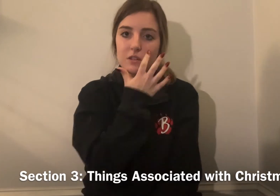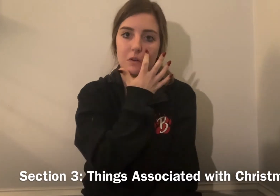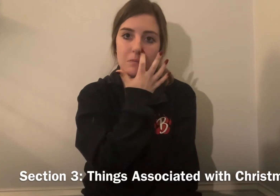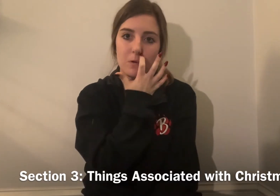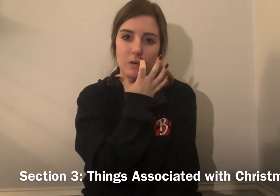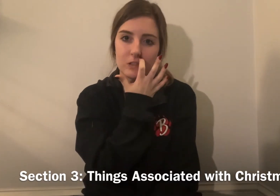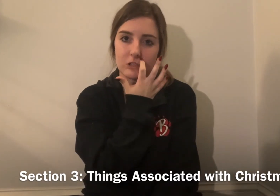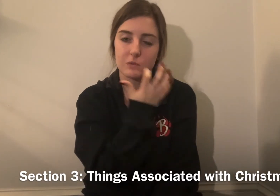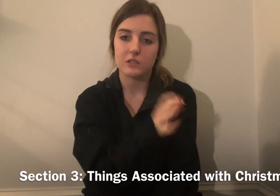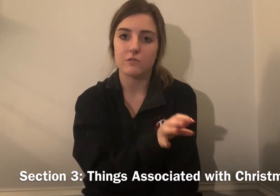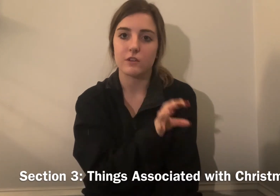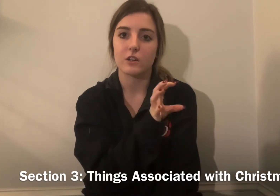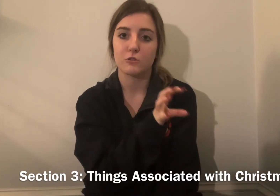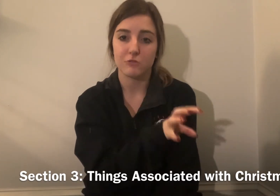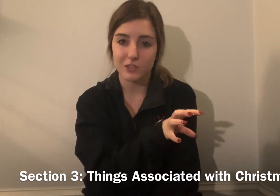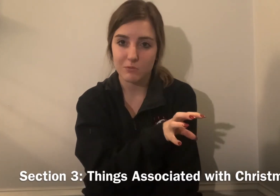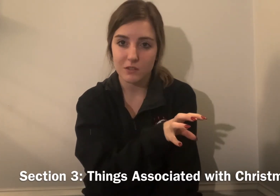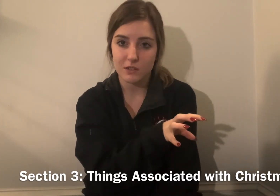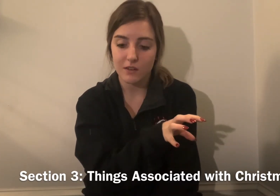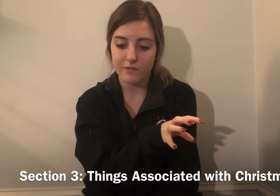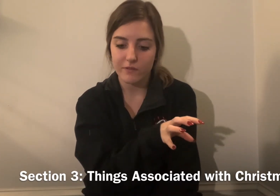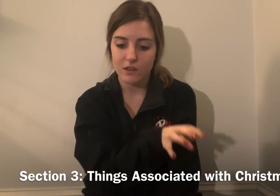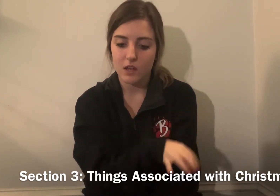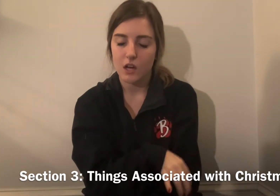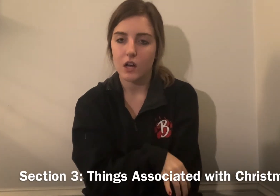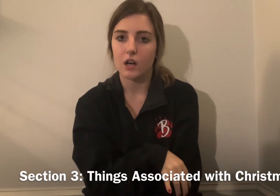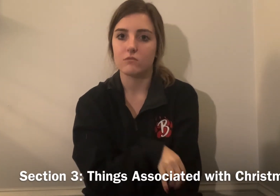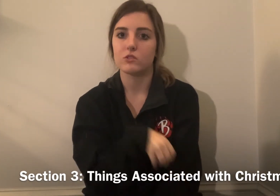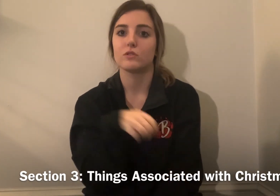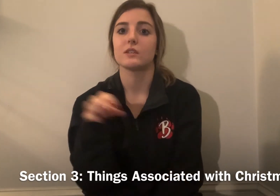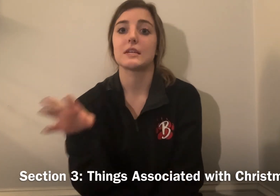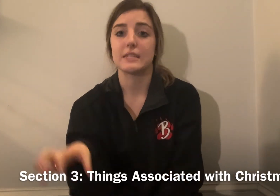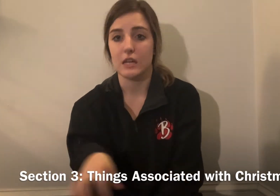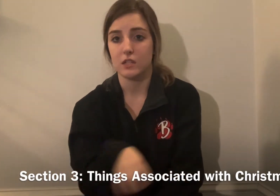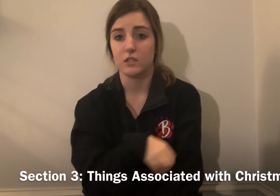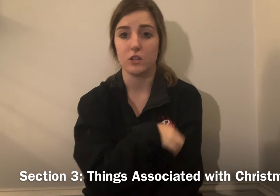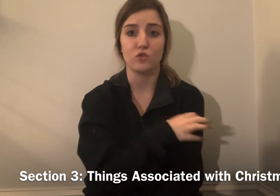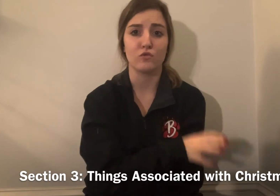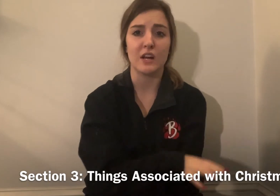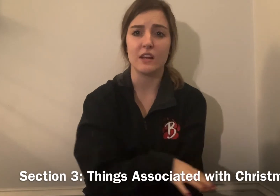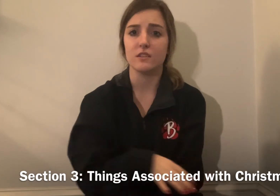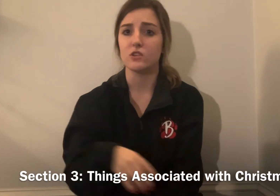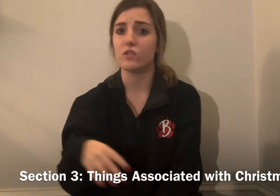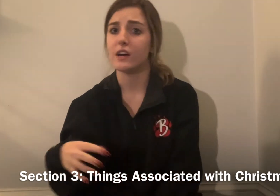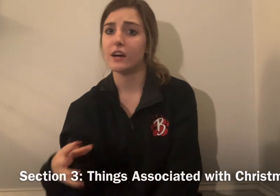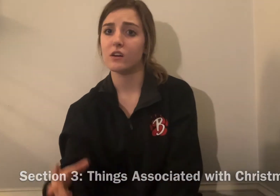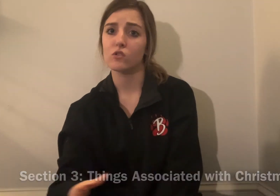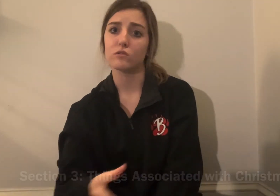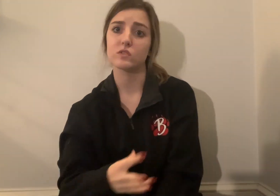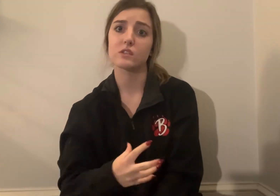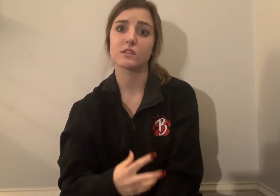more into specific Christmas stuff. So it's like Santa, the reindeer, the elves, stuff like